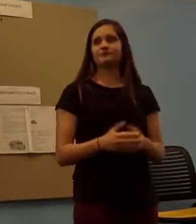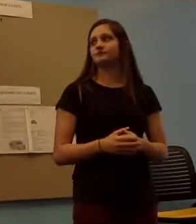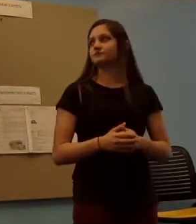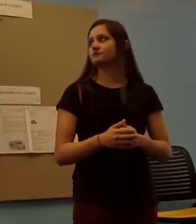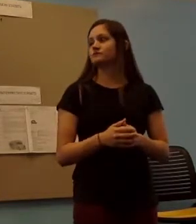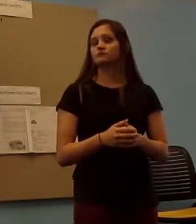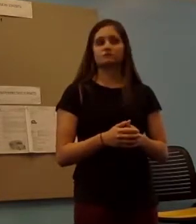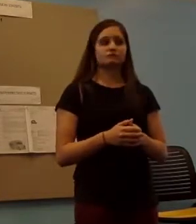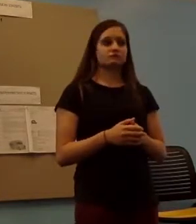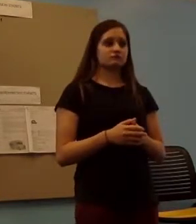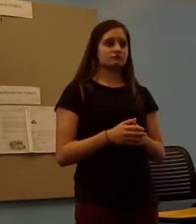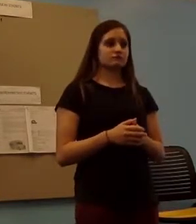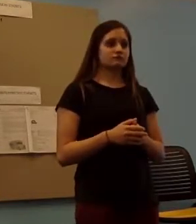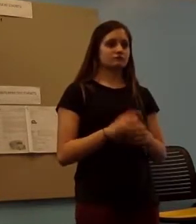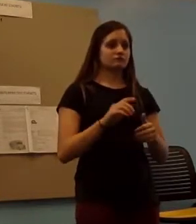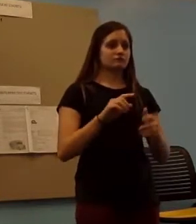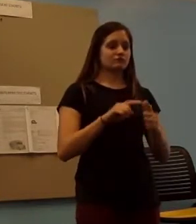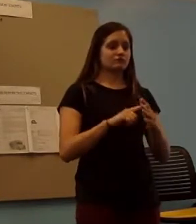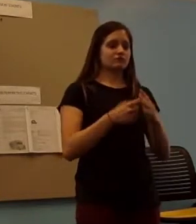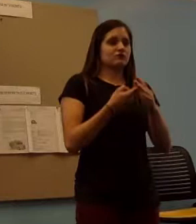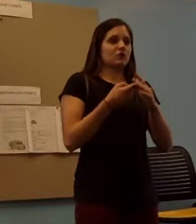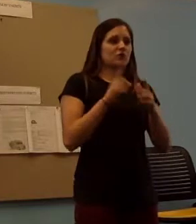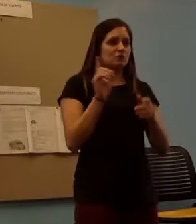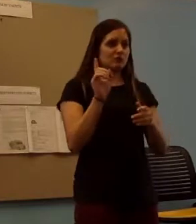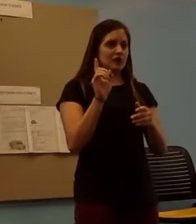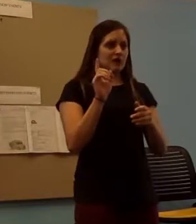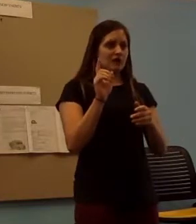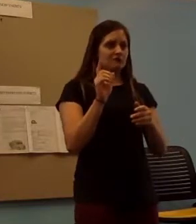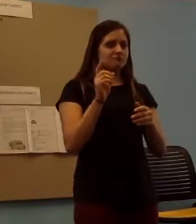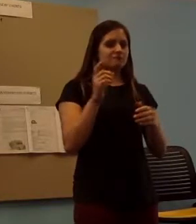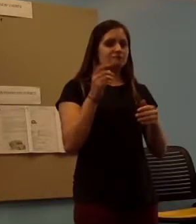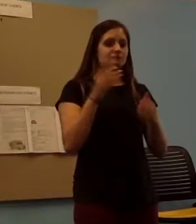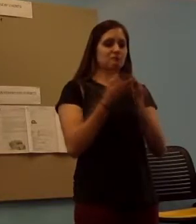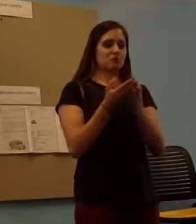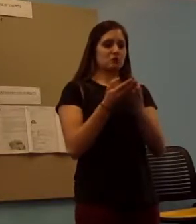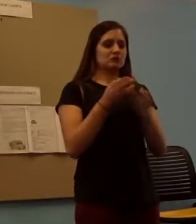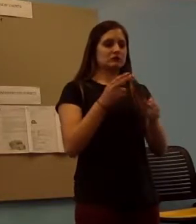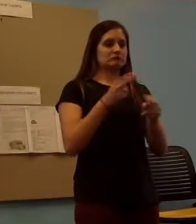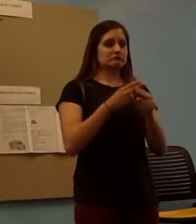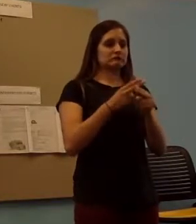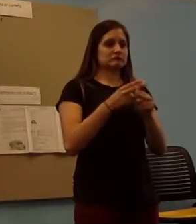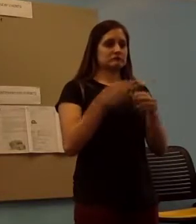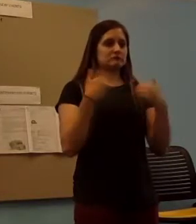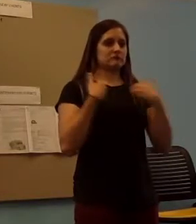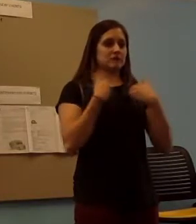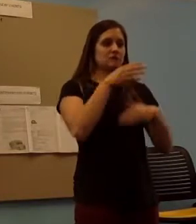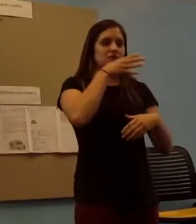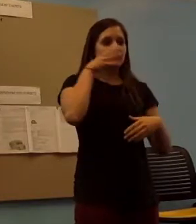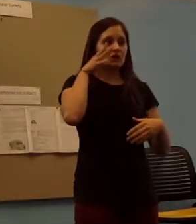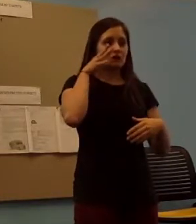This quote originated from the book Animal Farm, which was written by George Orwell in